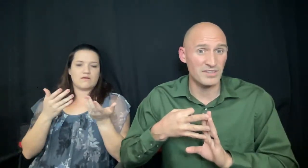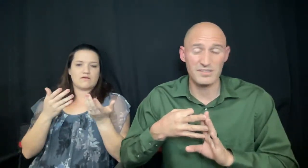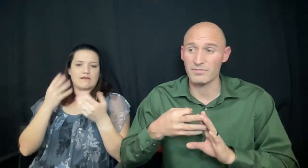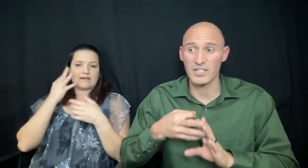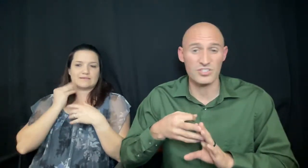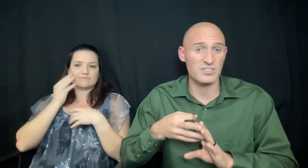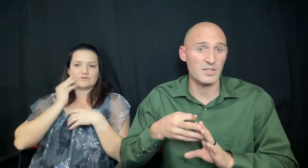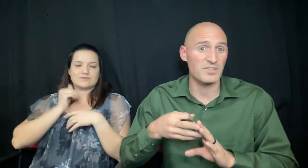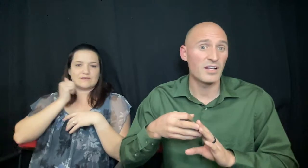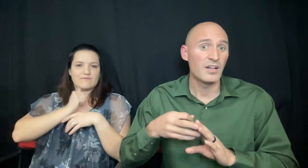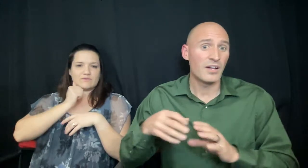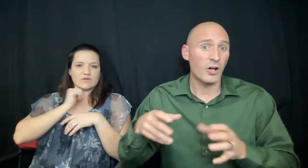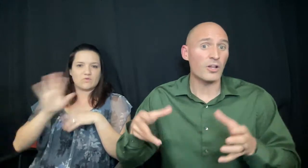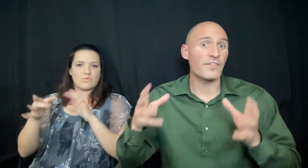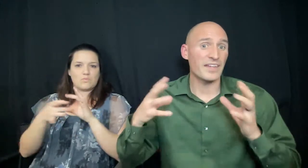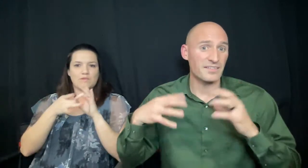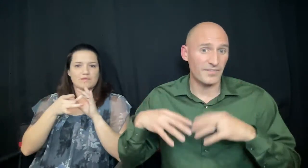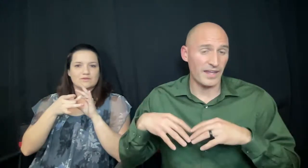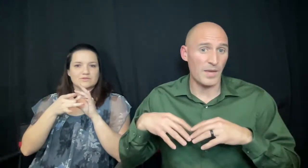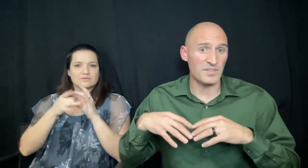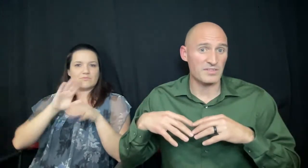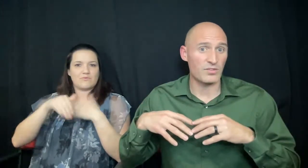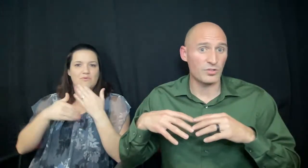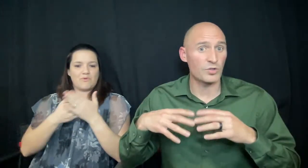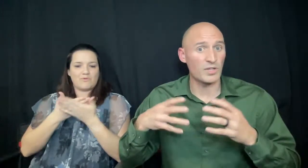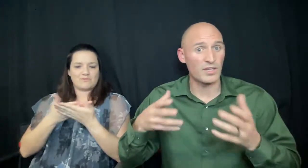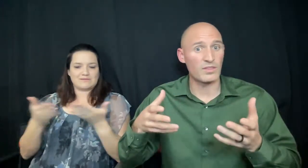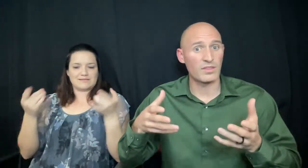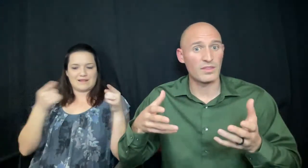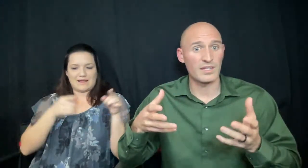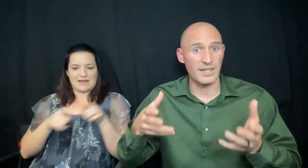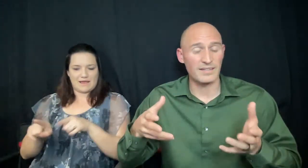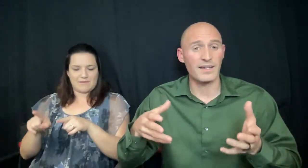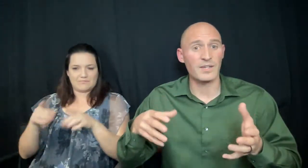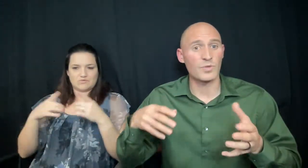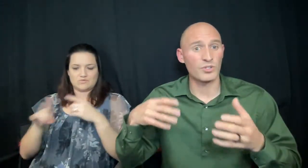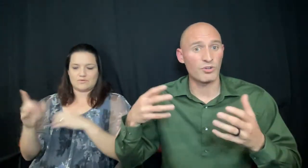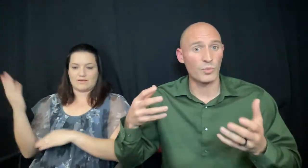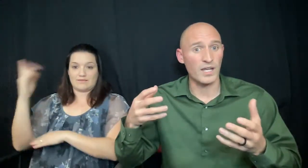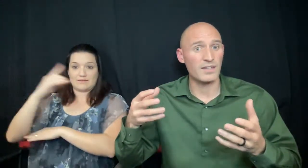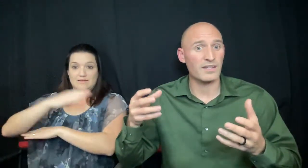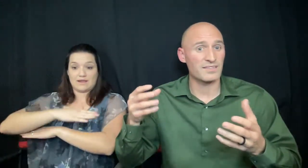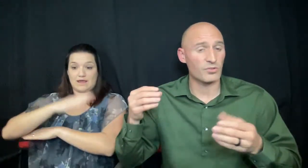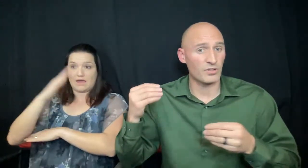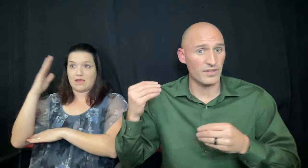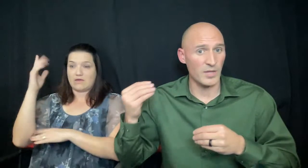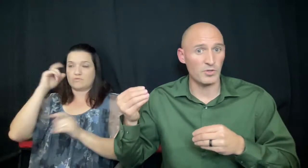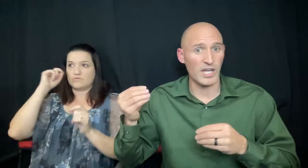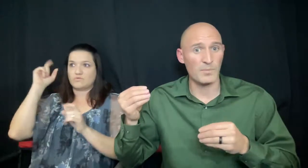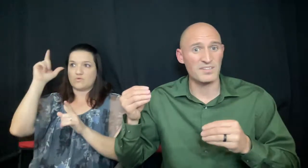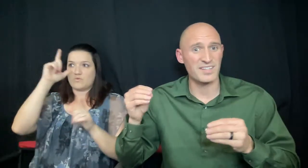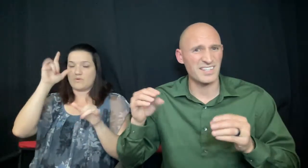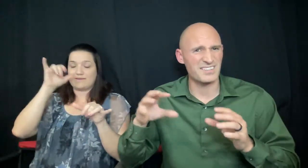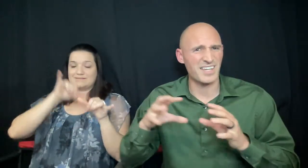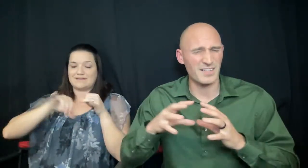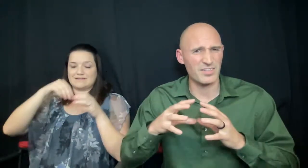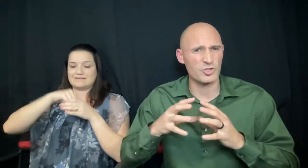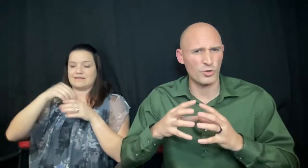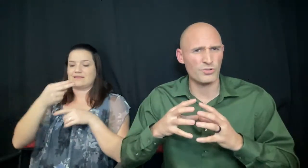experiences, relationships, all of that stuff that happens to you in the daytime when you're awake gets stored in the hippocampus, and it's kind of the